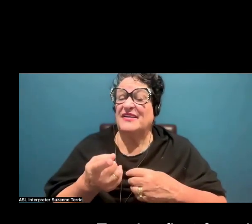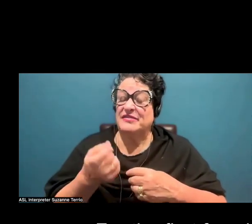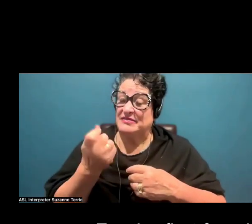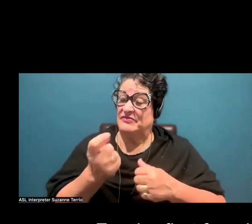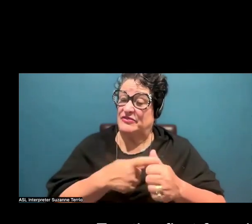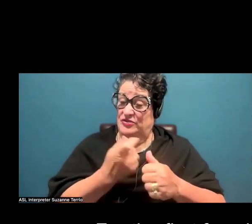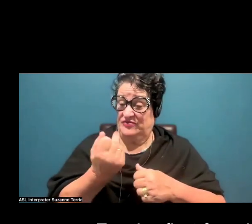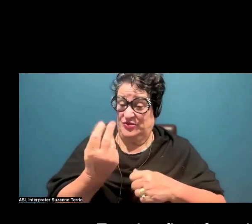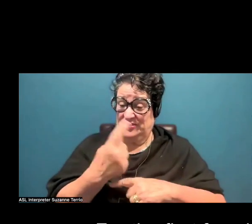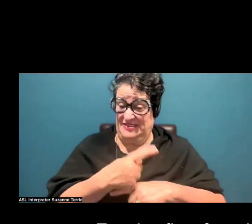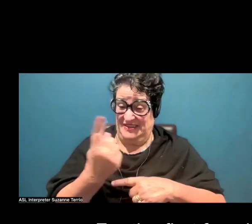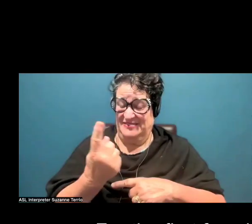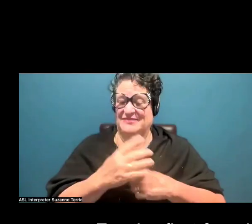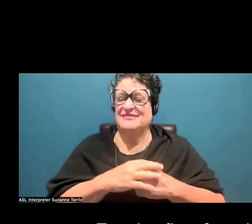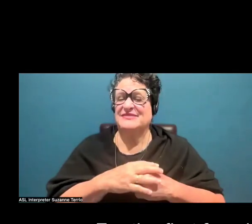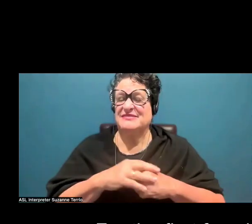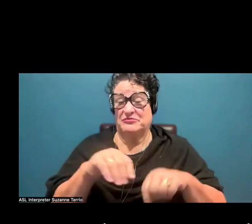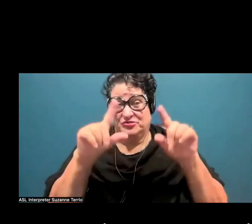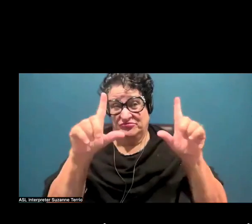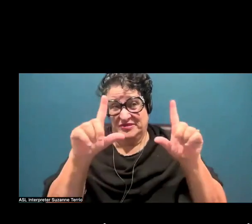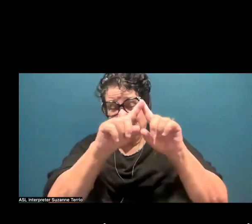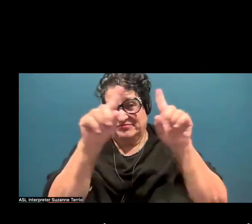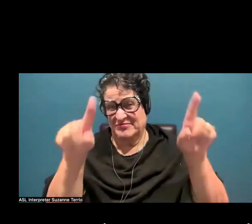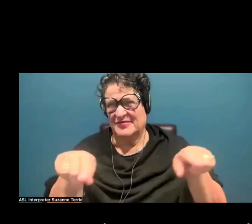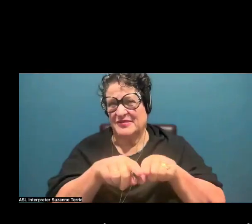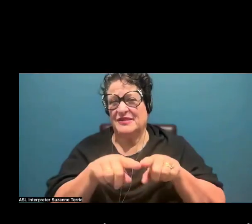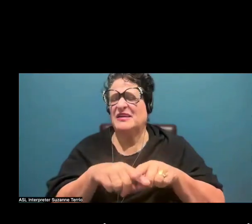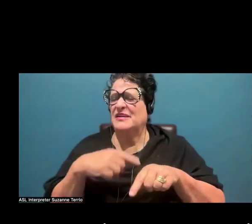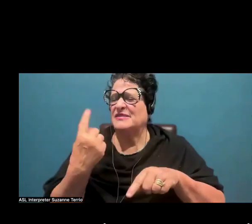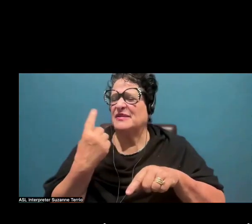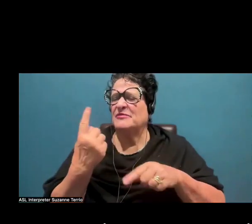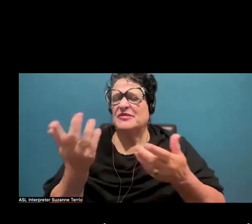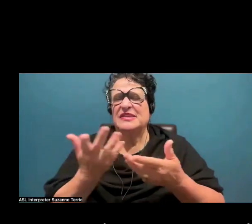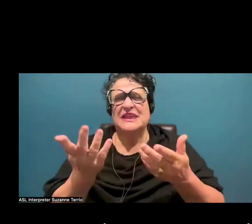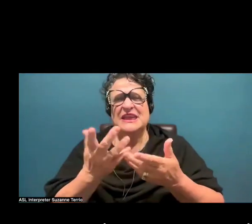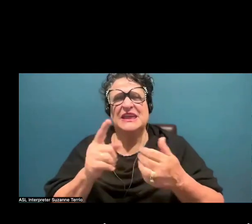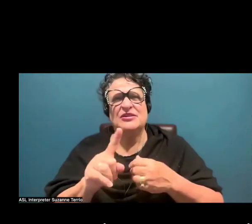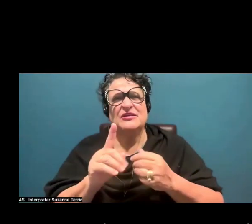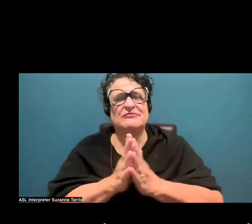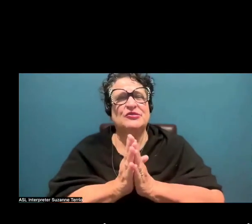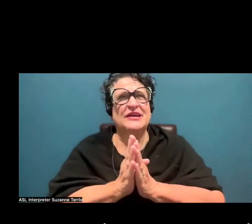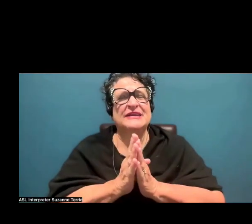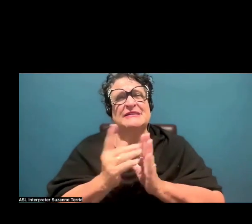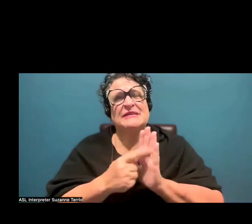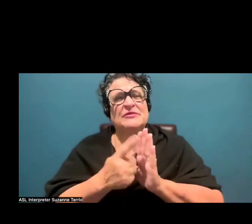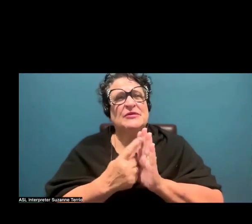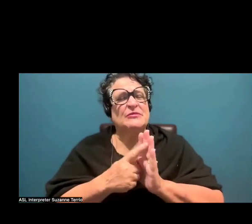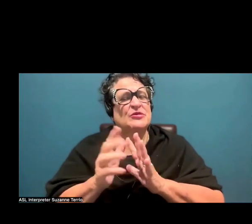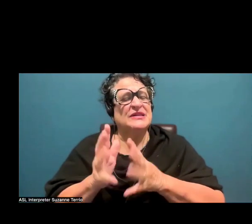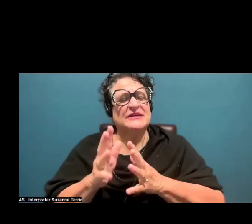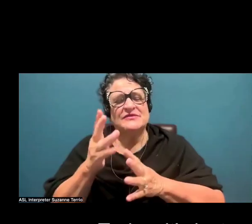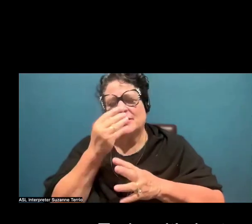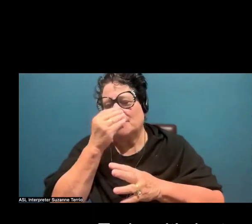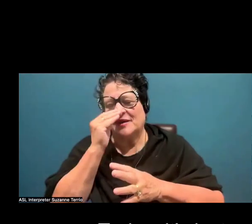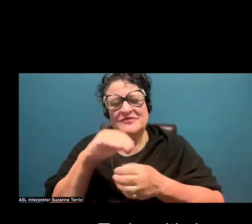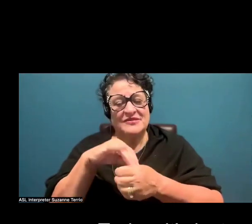days, after they put the billboard up, there was almost always someone here in its shadow, praying sometimes or leaving behind wildflower